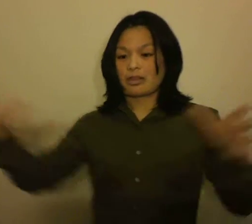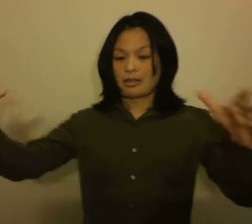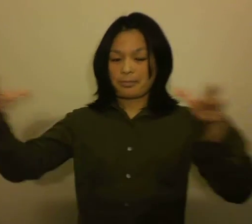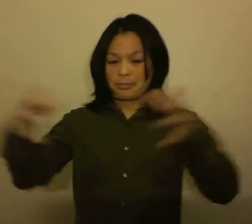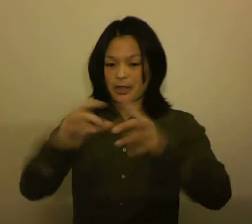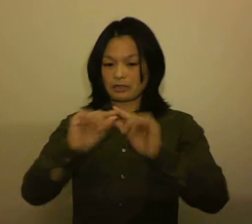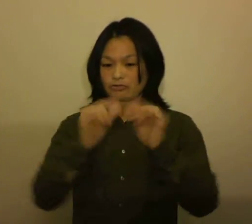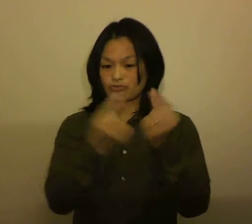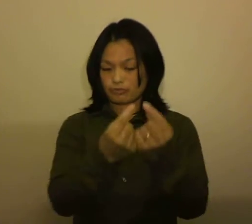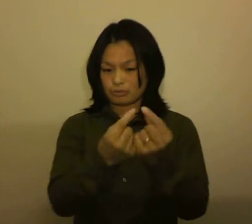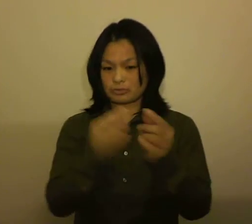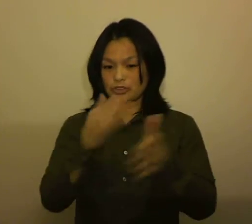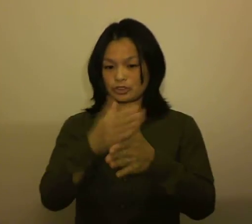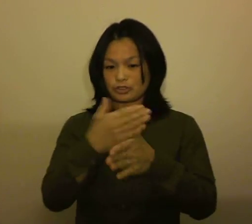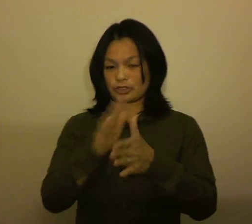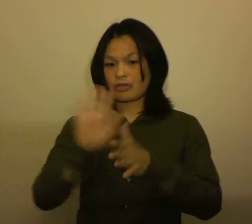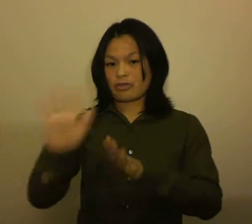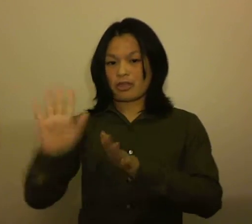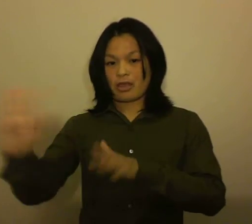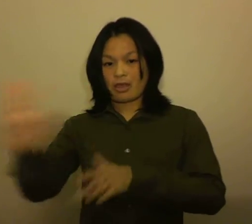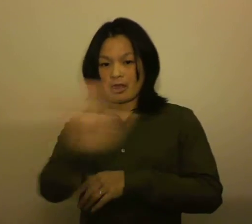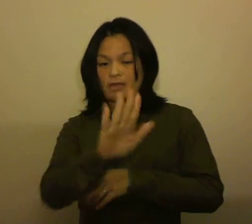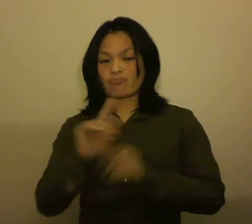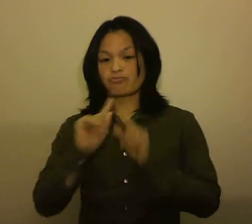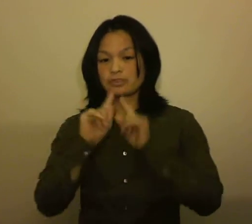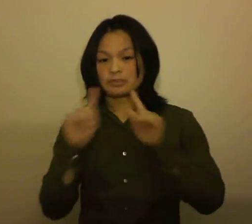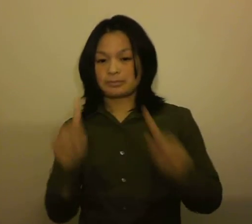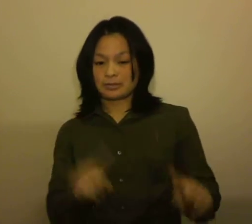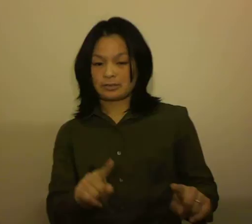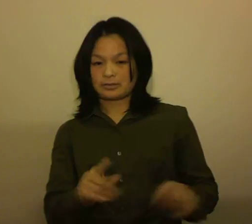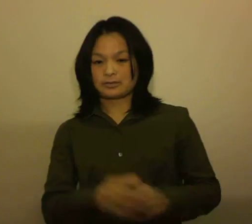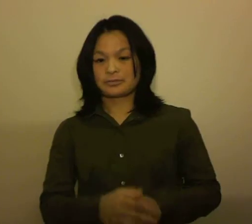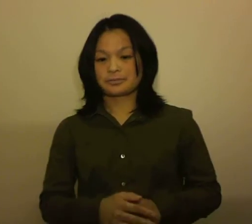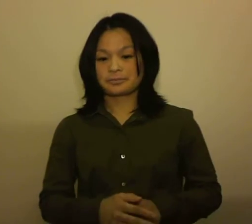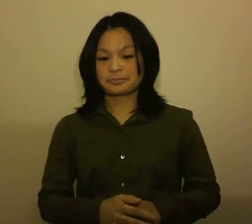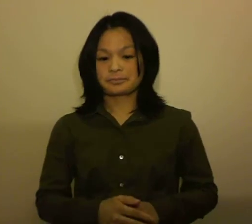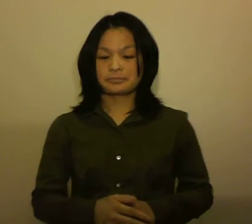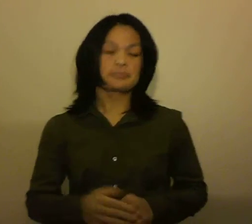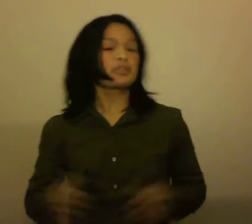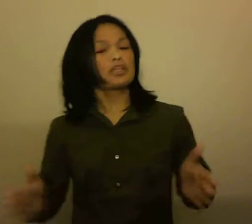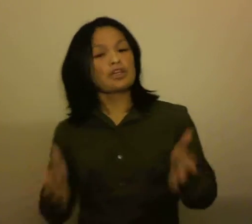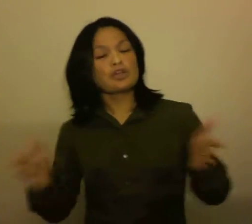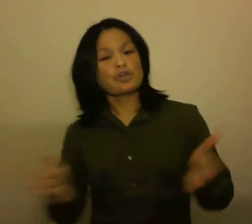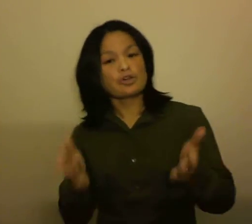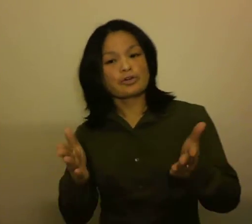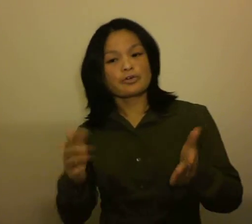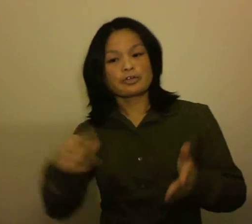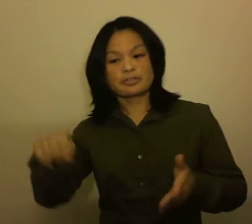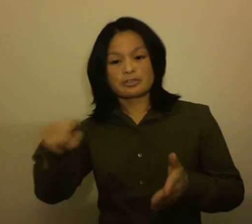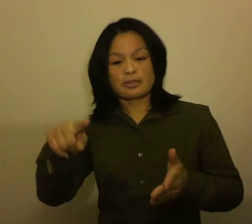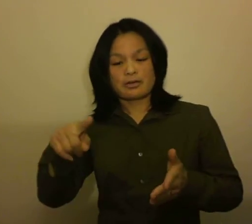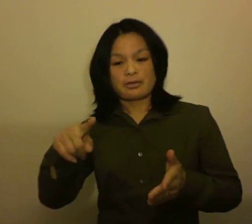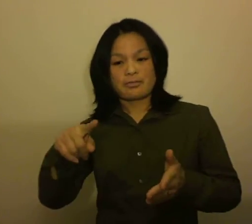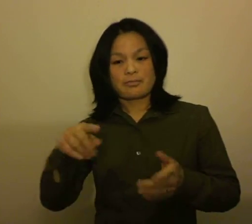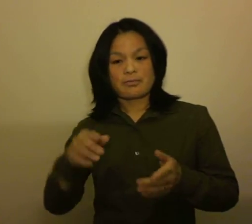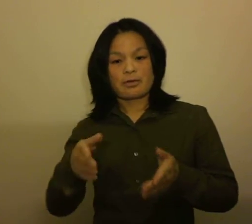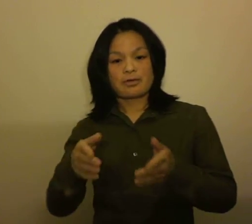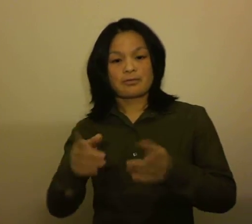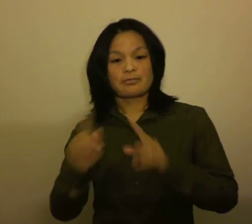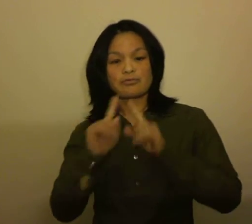responses. Encourage the group members to give their own examples of ways that people might cross their cultural boundaries and ways of